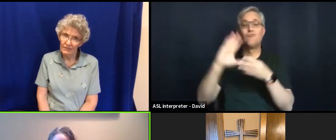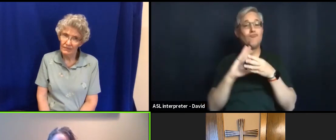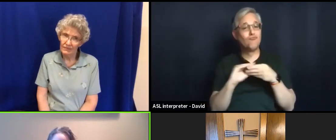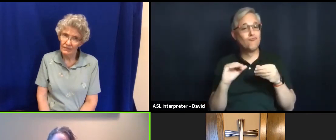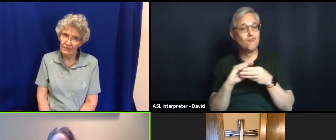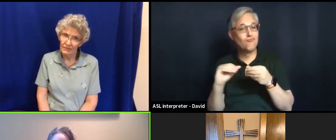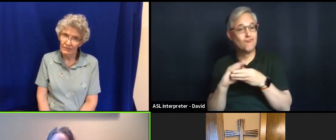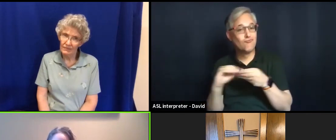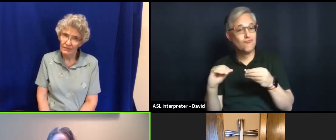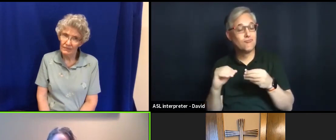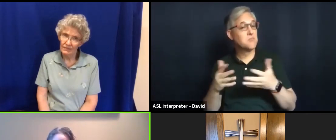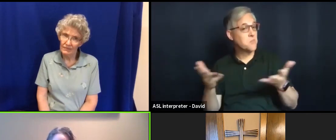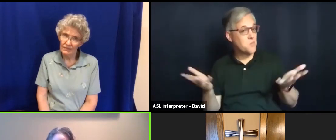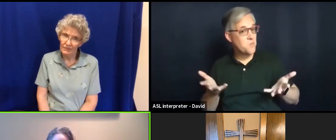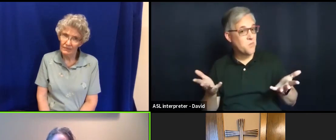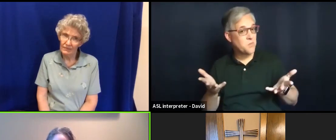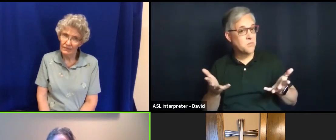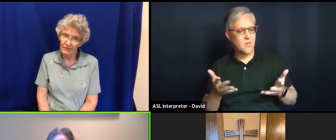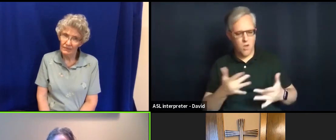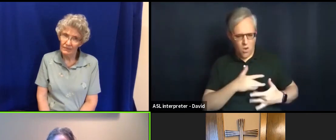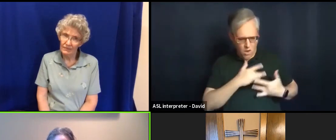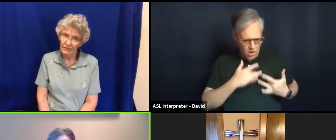Do not let your hearts be troubled.